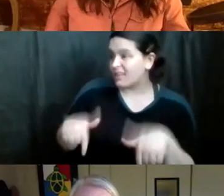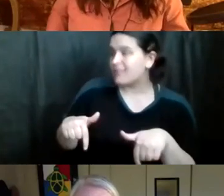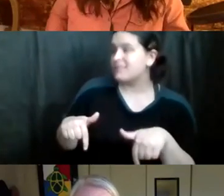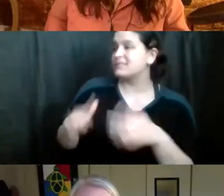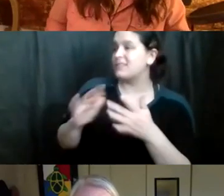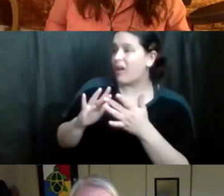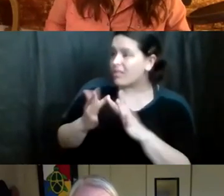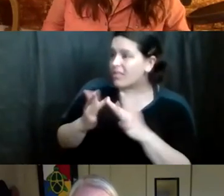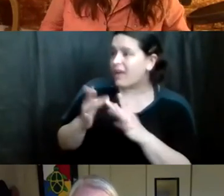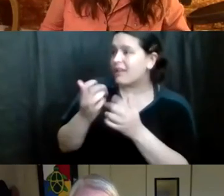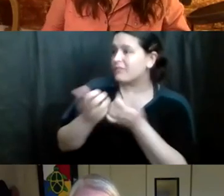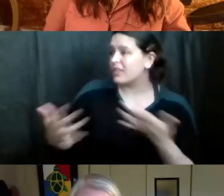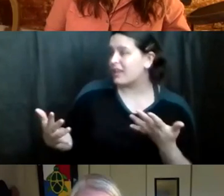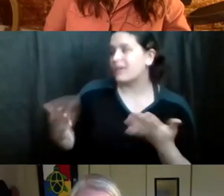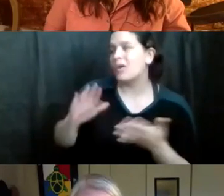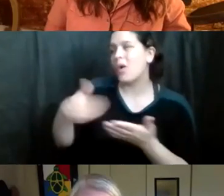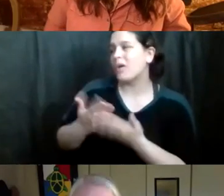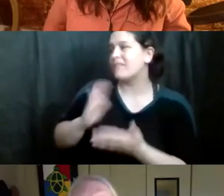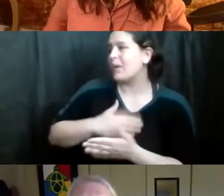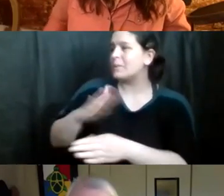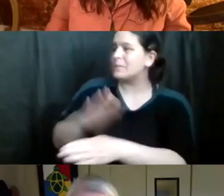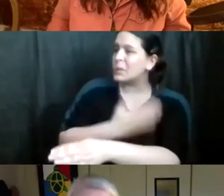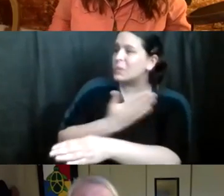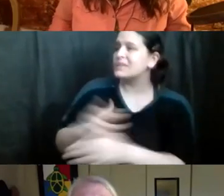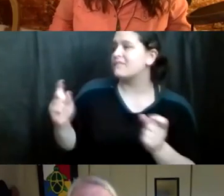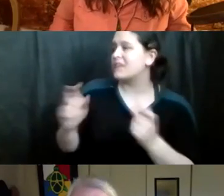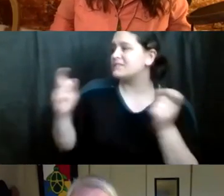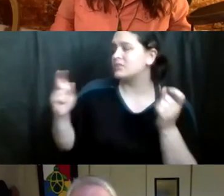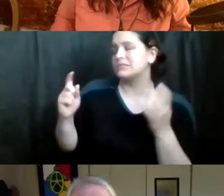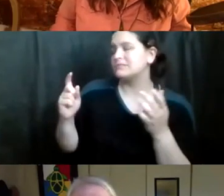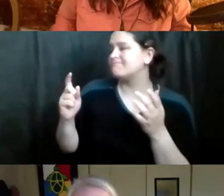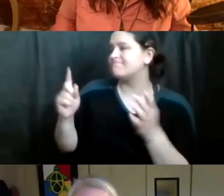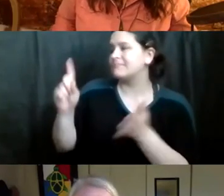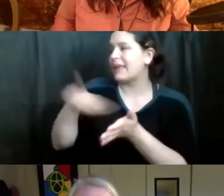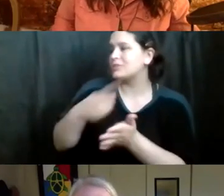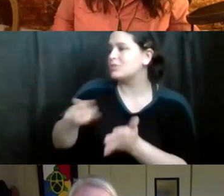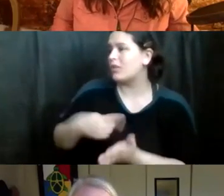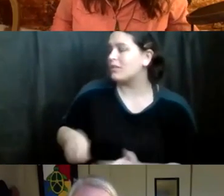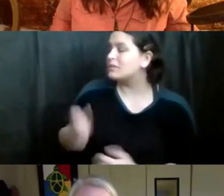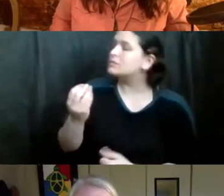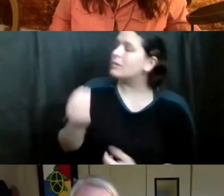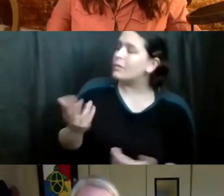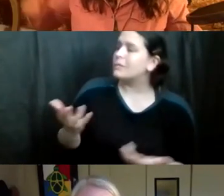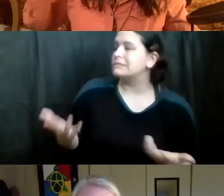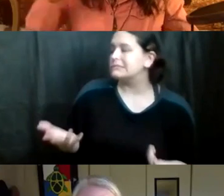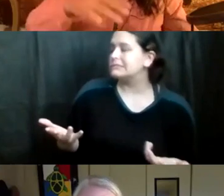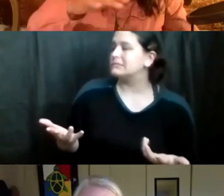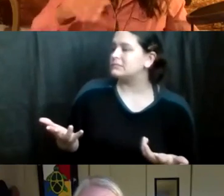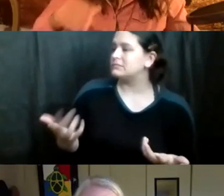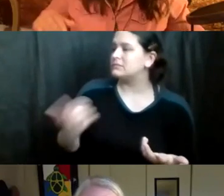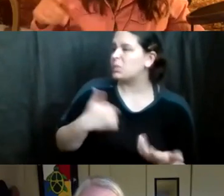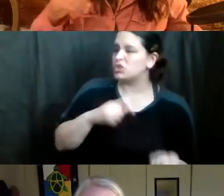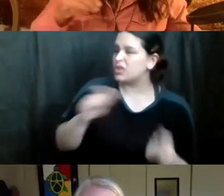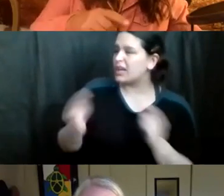of our festivals got canceled, we reverted the festival events to